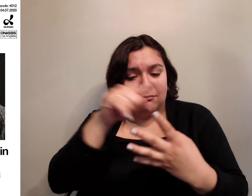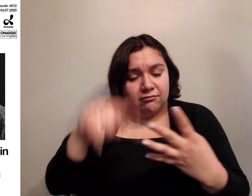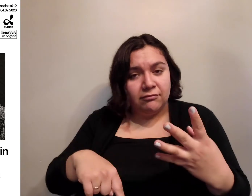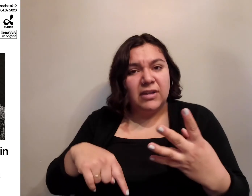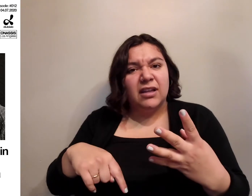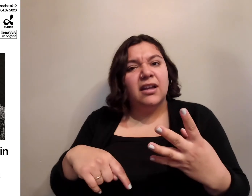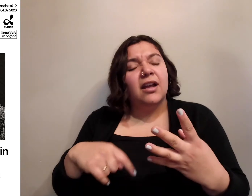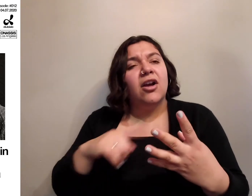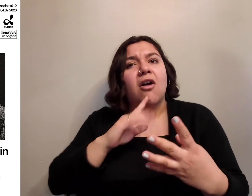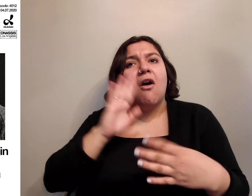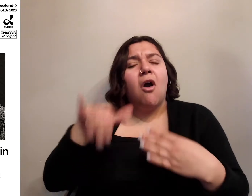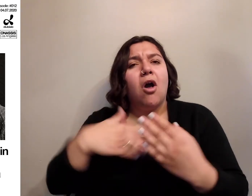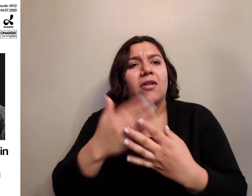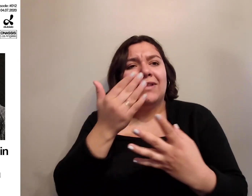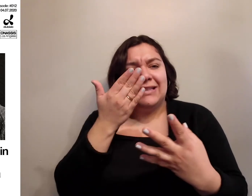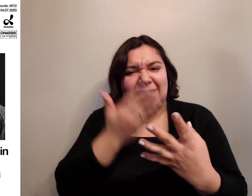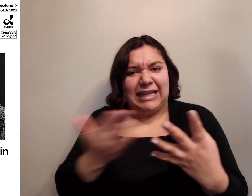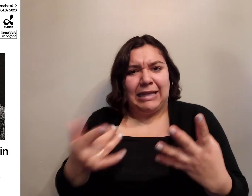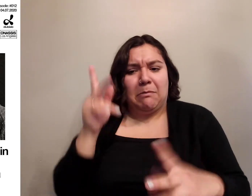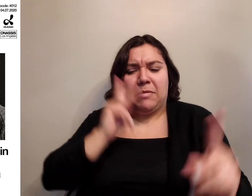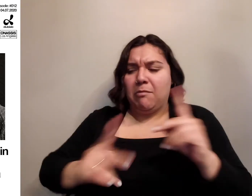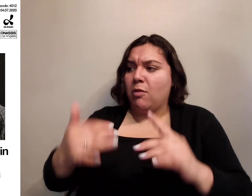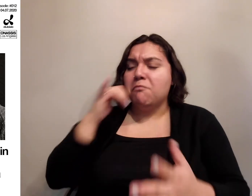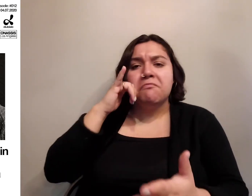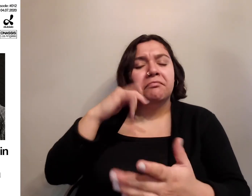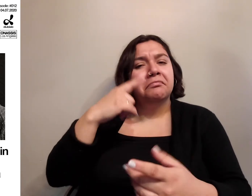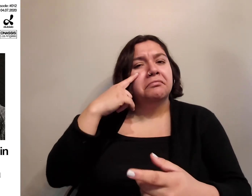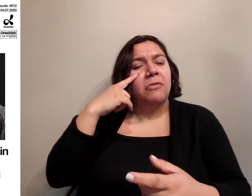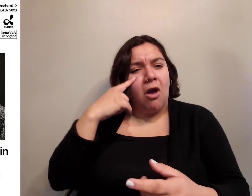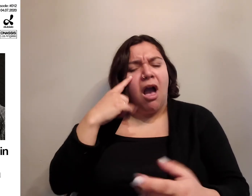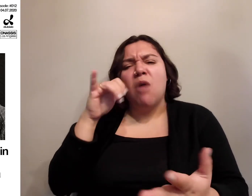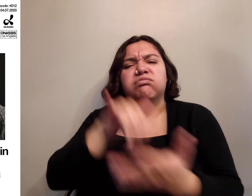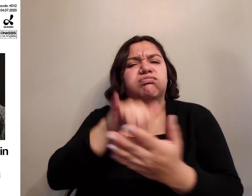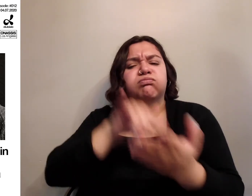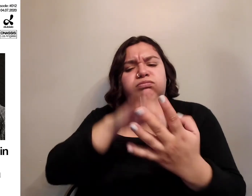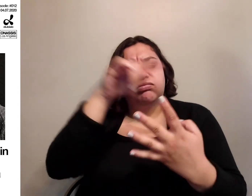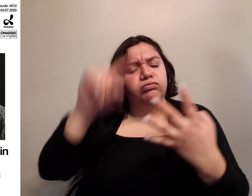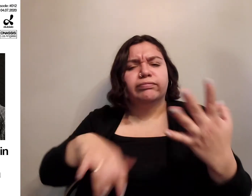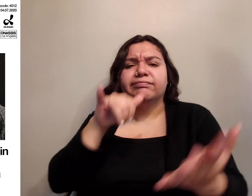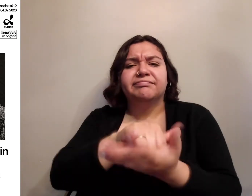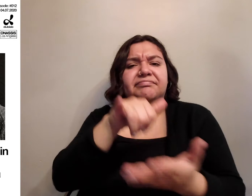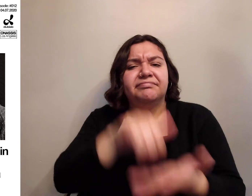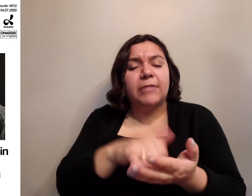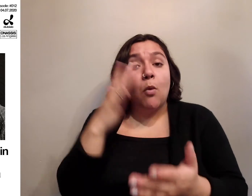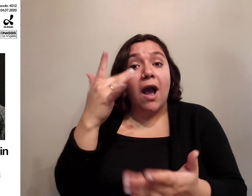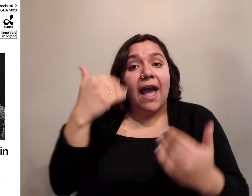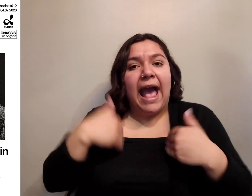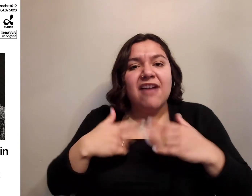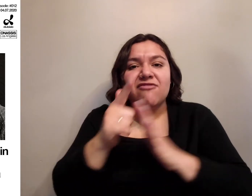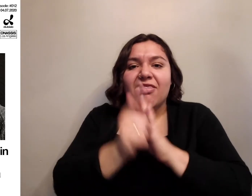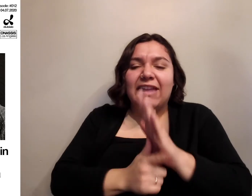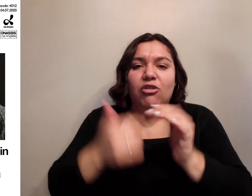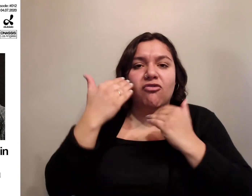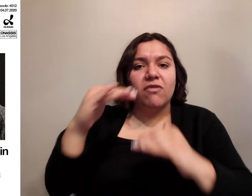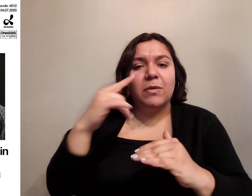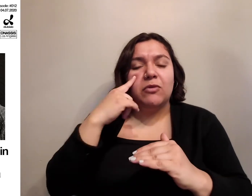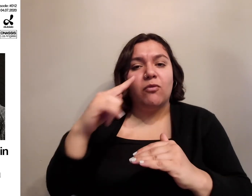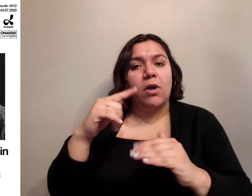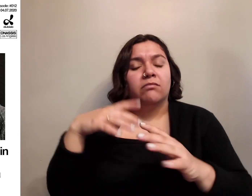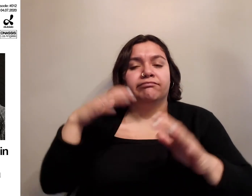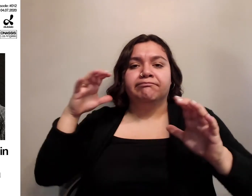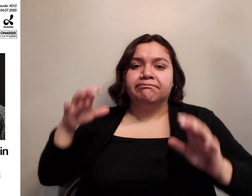were believed to be impossible to accomplish because of the legal constraints on